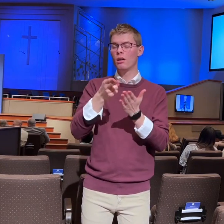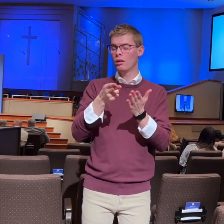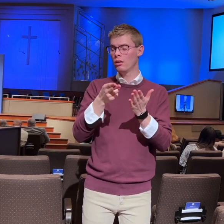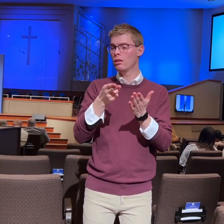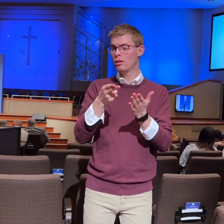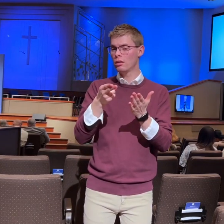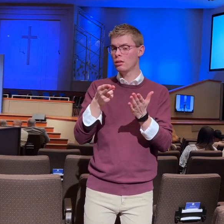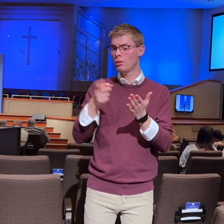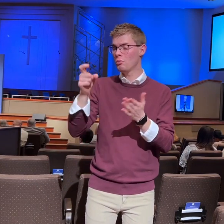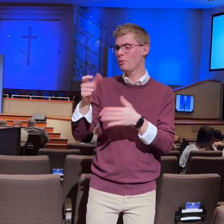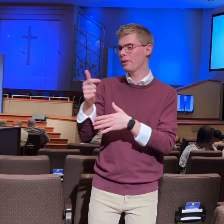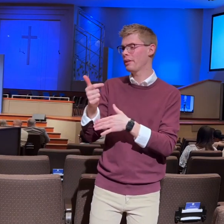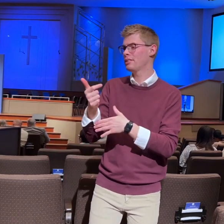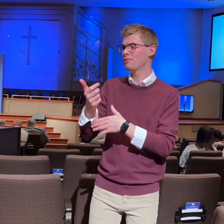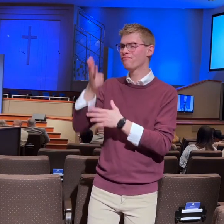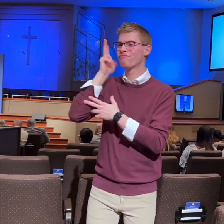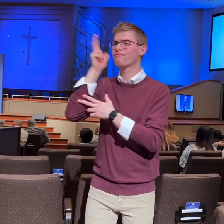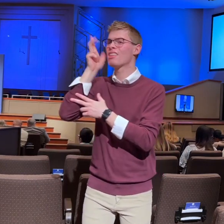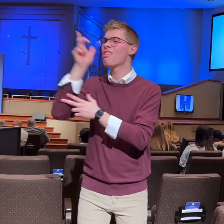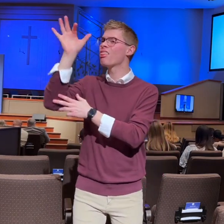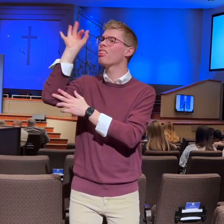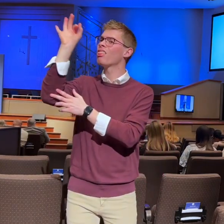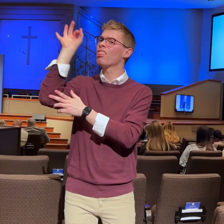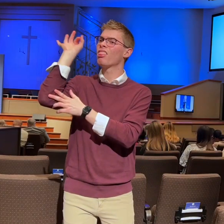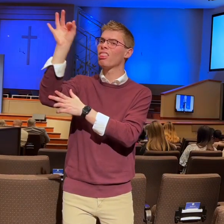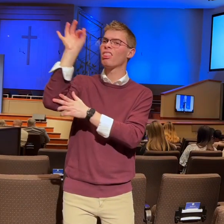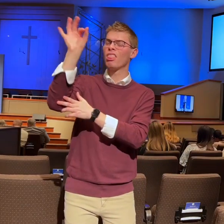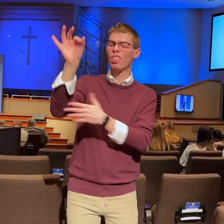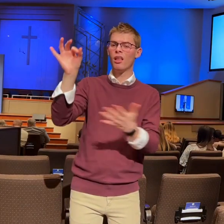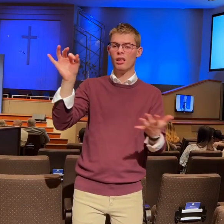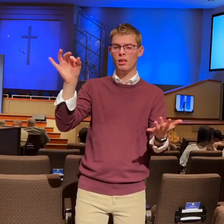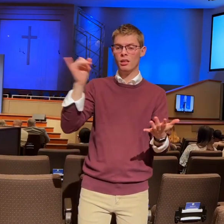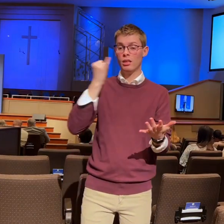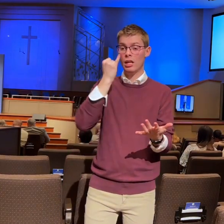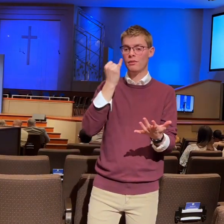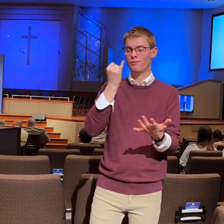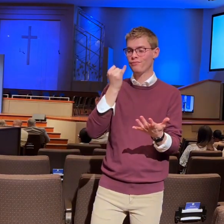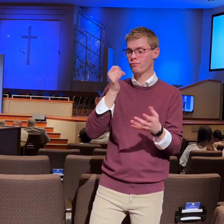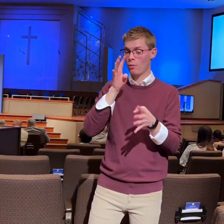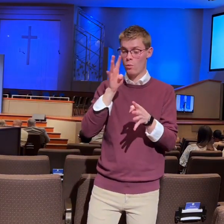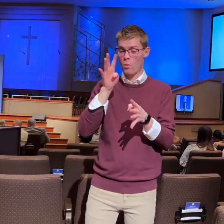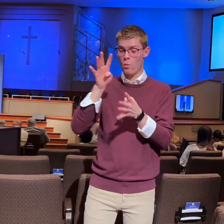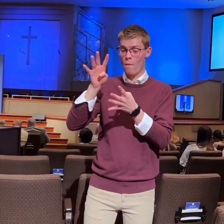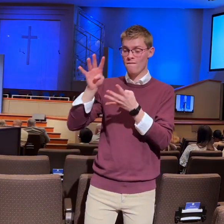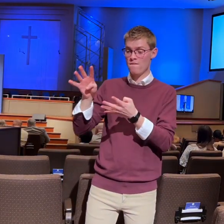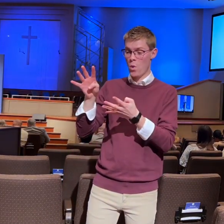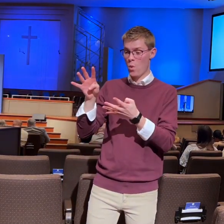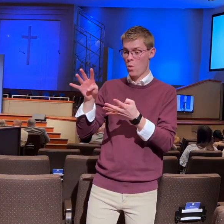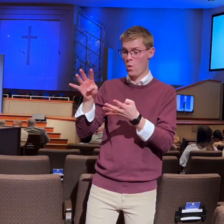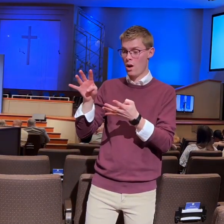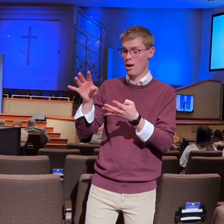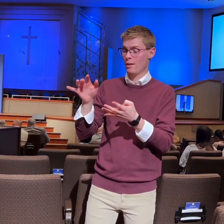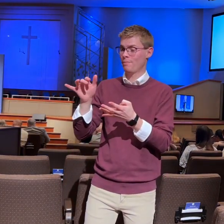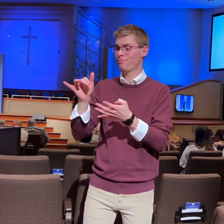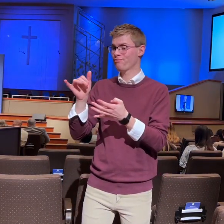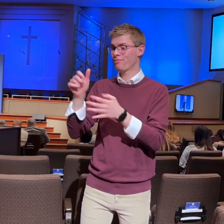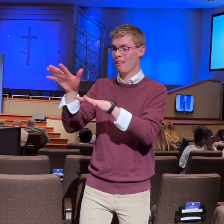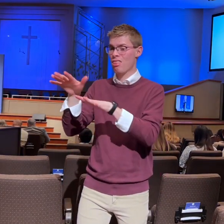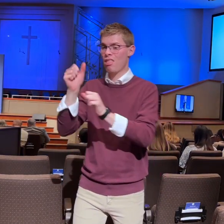to get under the preaching. If we're going to avoid apostasy, we need to stay under the preaching.